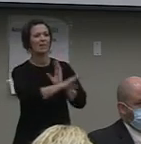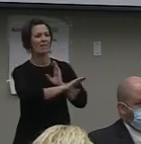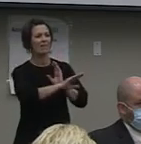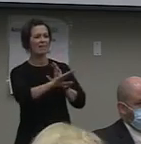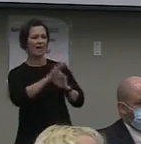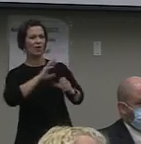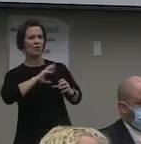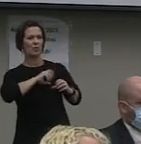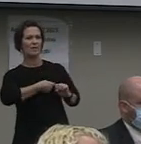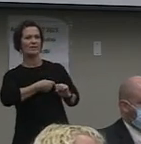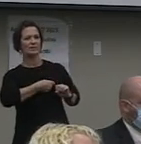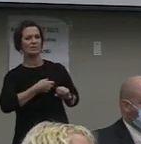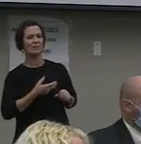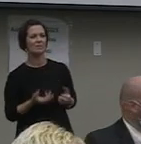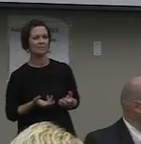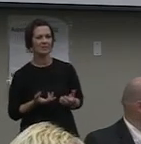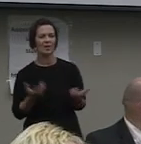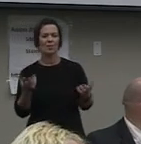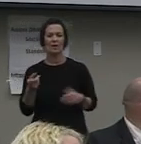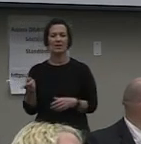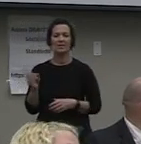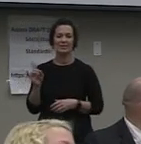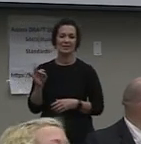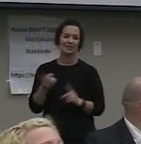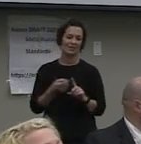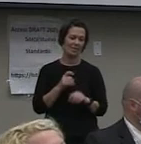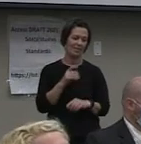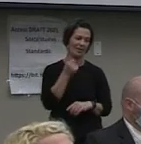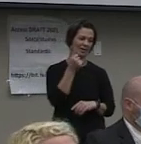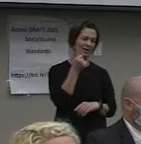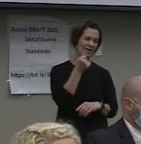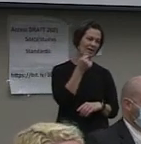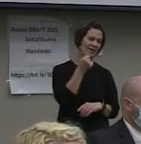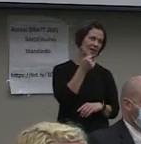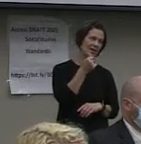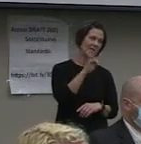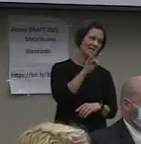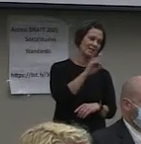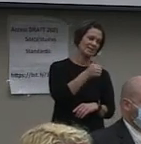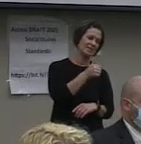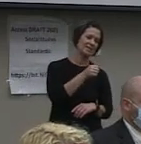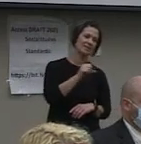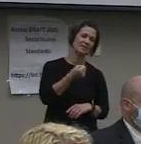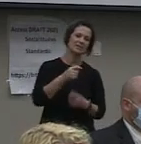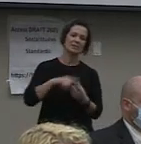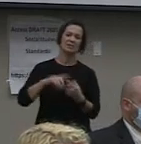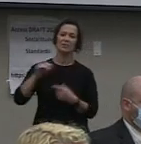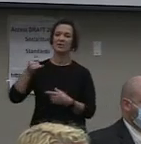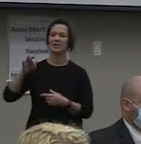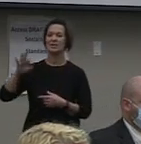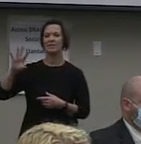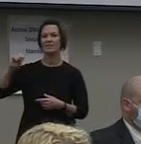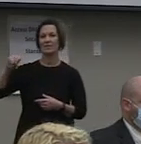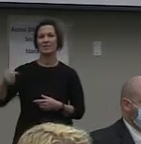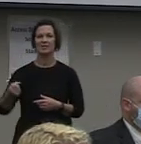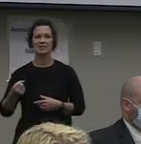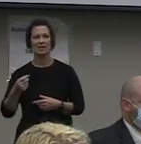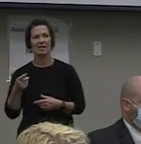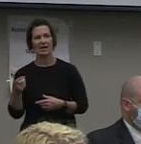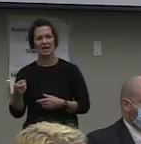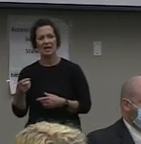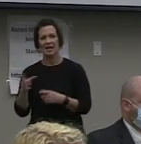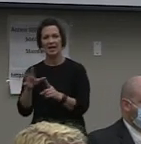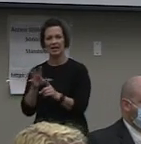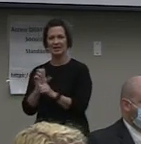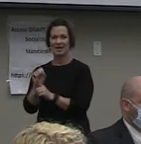And what James Curley did from the 1910s to the 1950s was attack the Anglo-Saxon population, mainly those